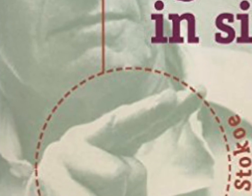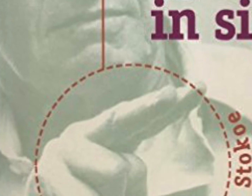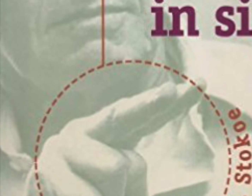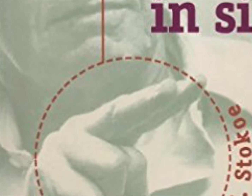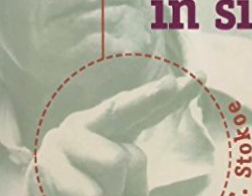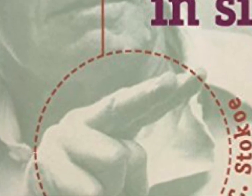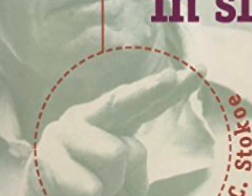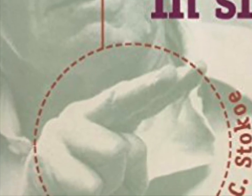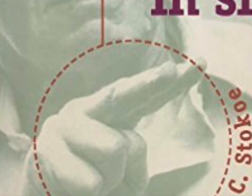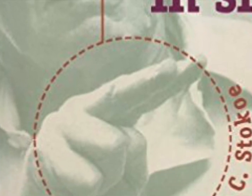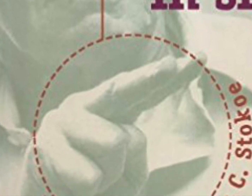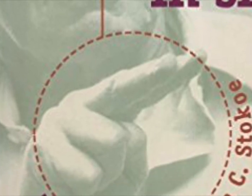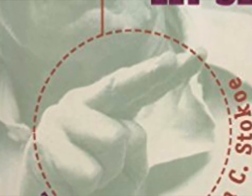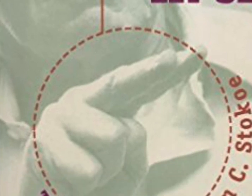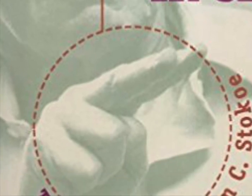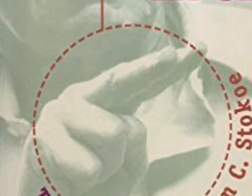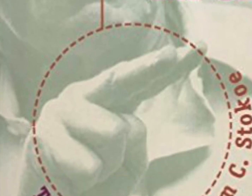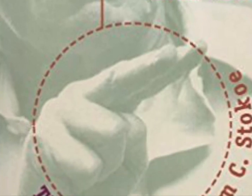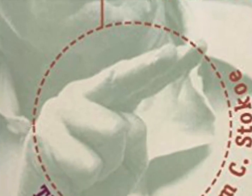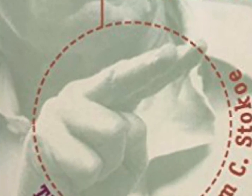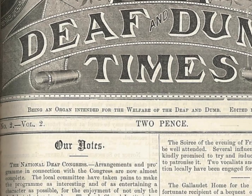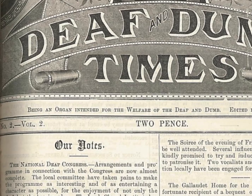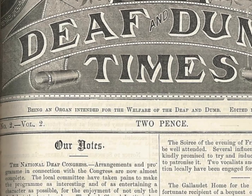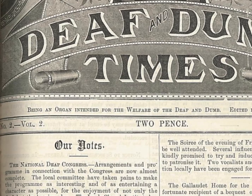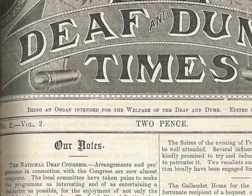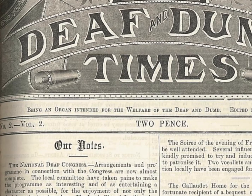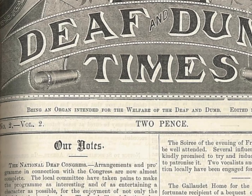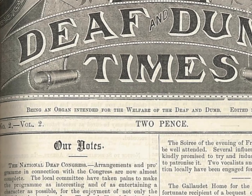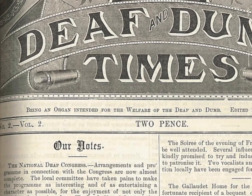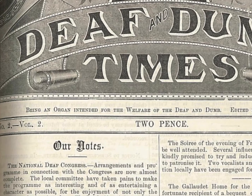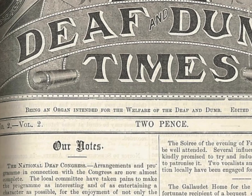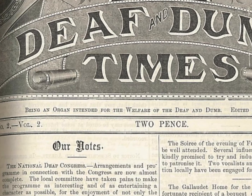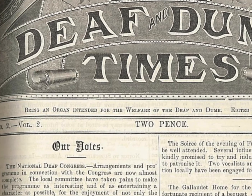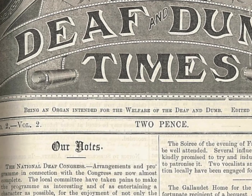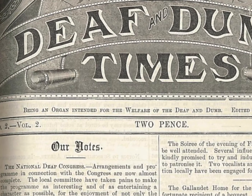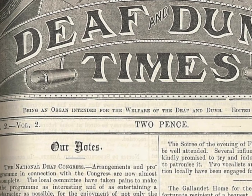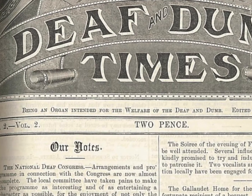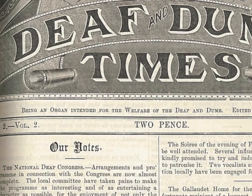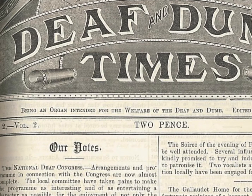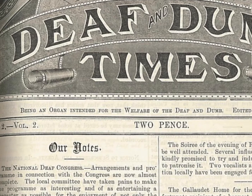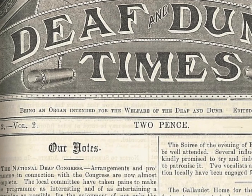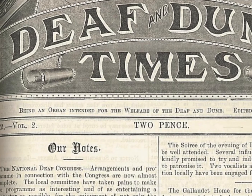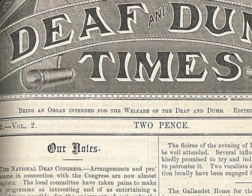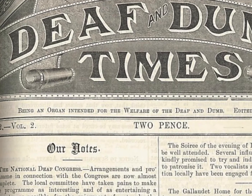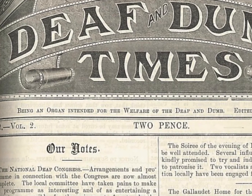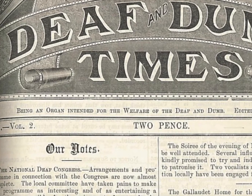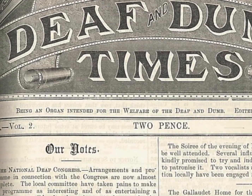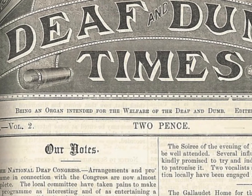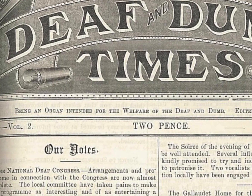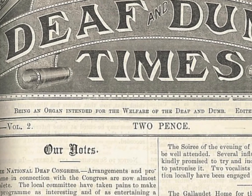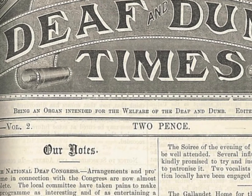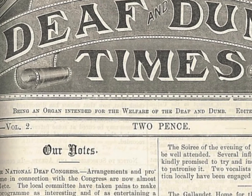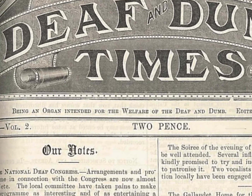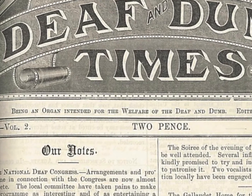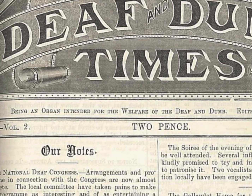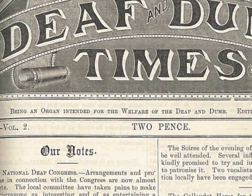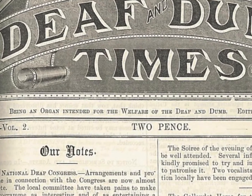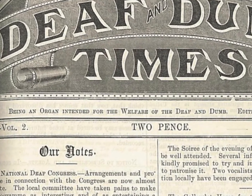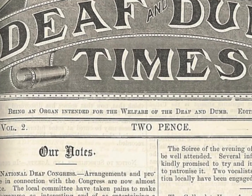William Stokoe was not deaf and had no prior interactions with deaf people before coming to Gallaudet University. William